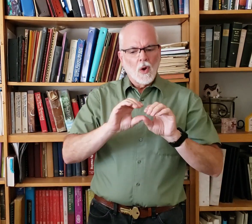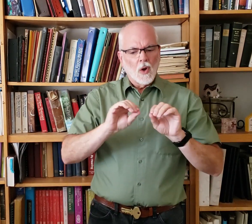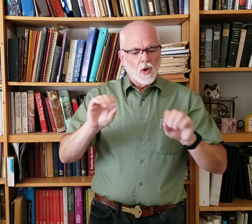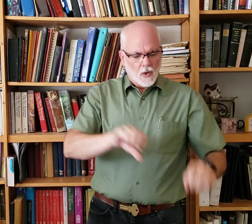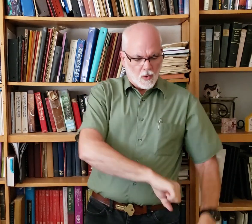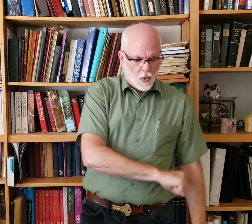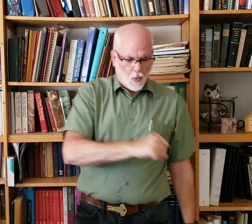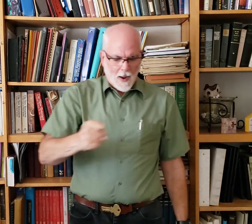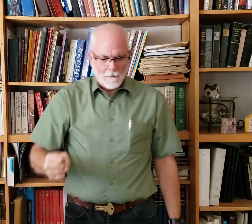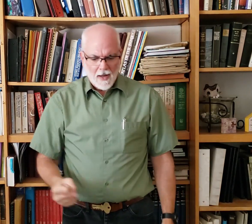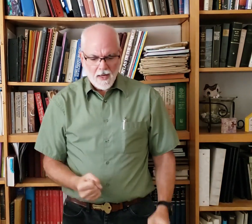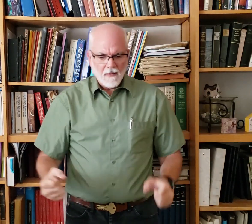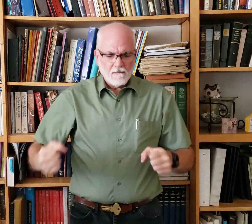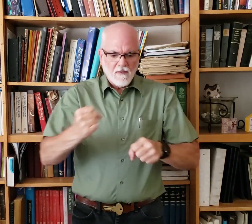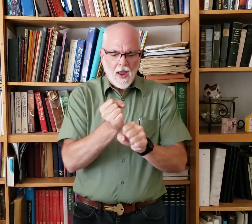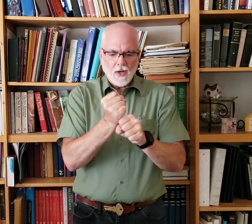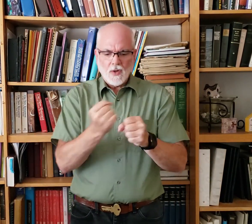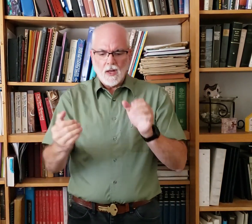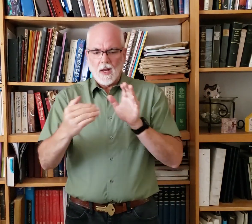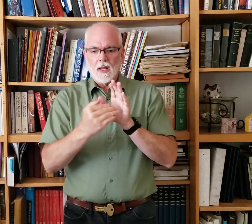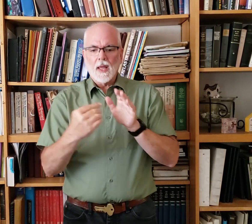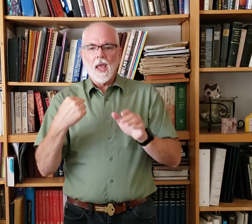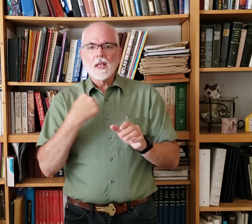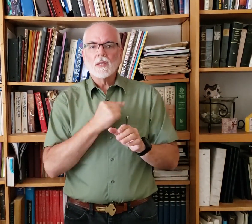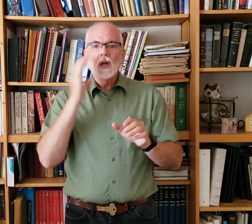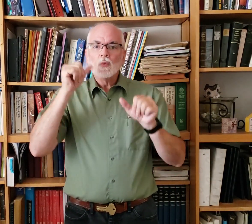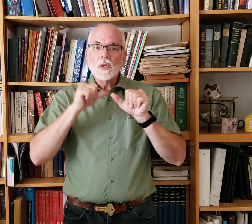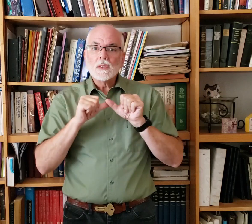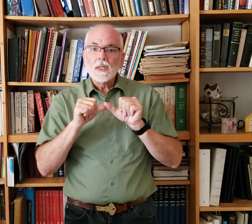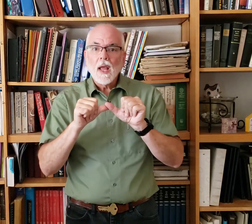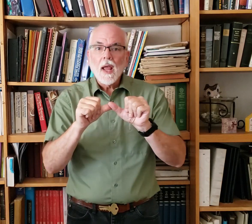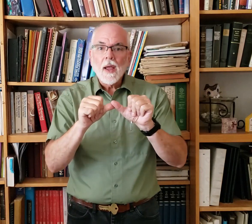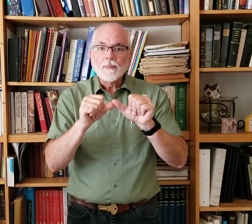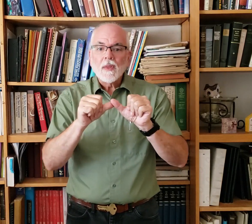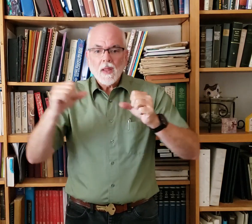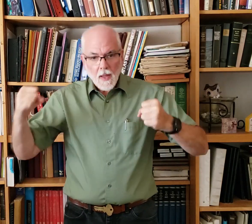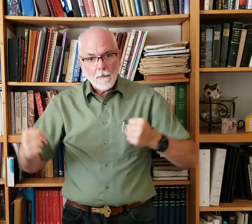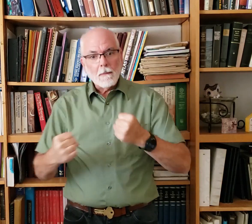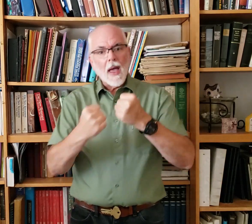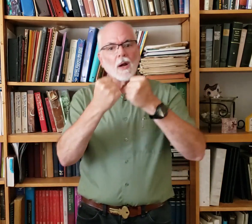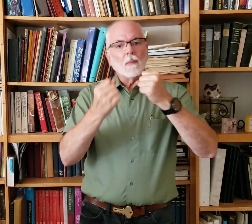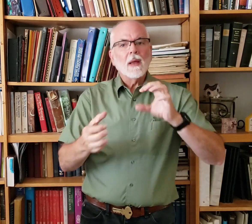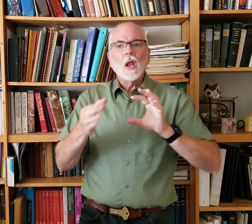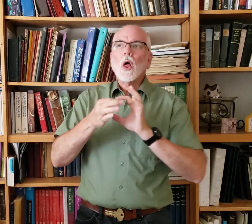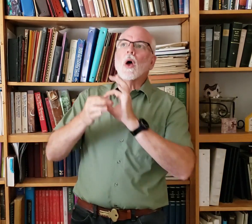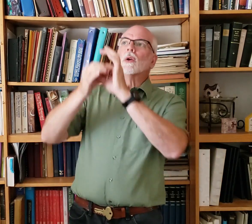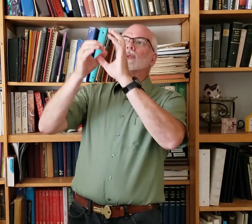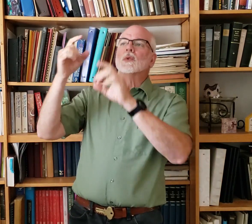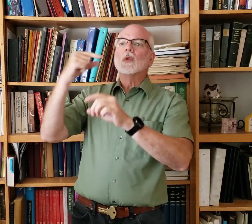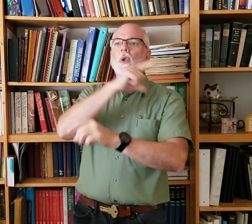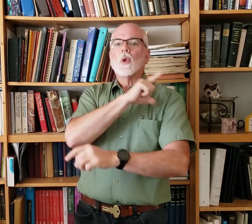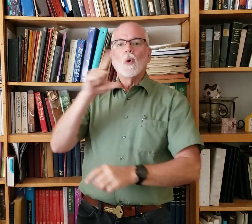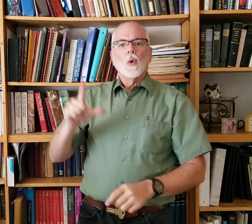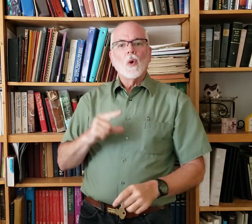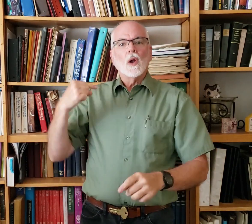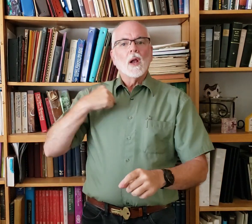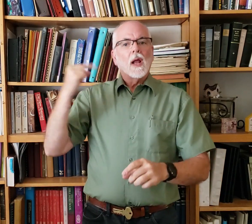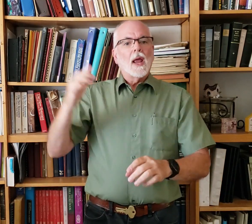Lord. No weapon that's fashioned against us will stand. The battle belongs to the Lord.